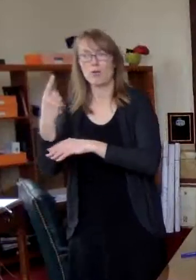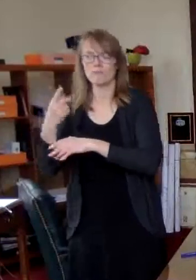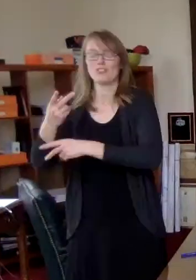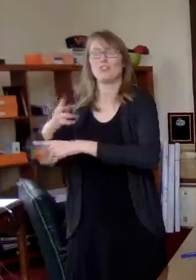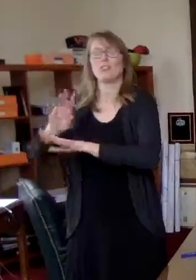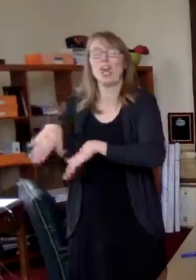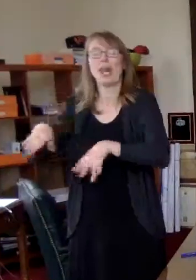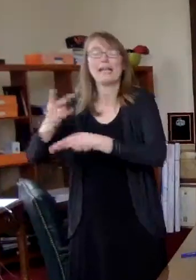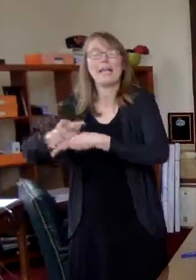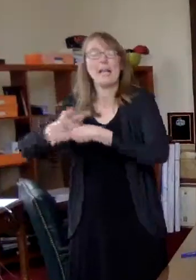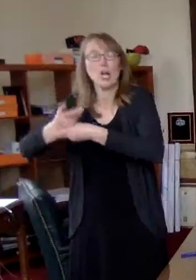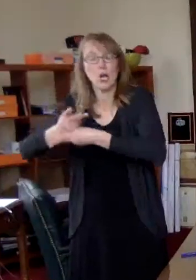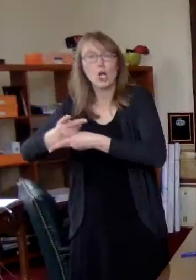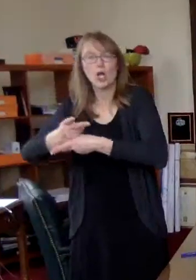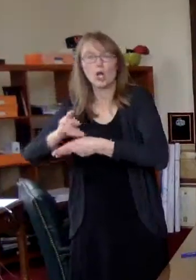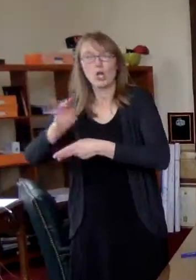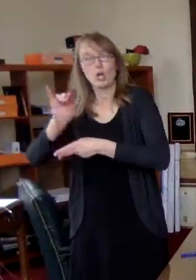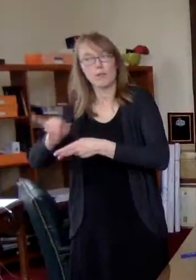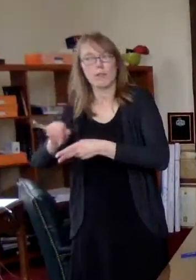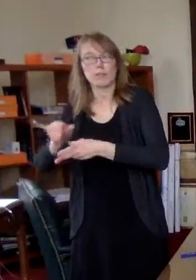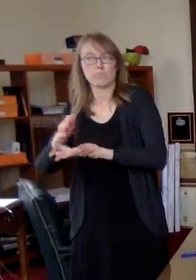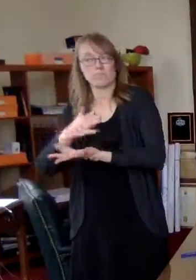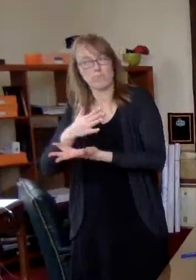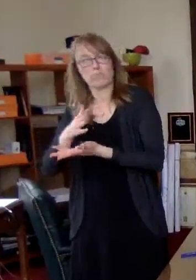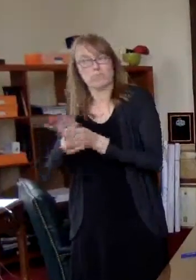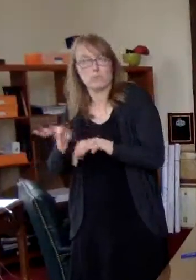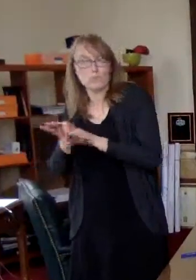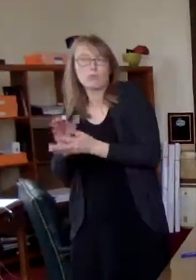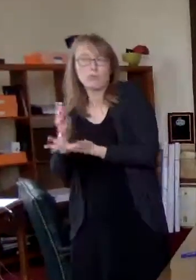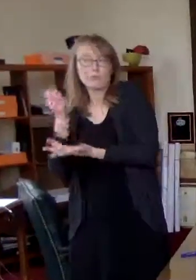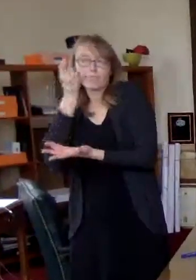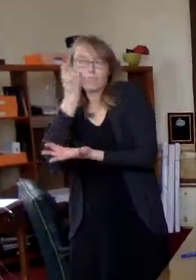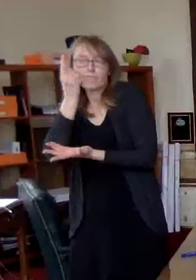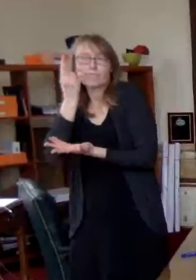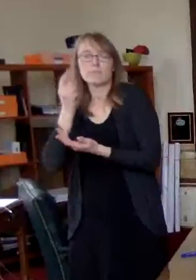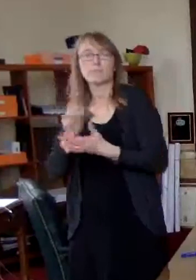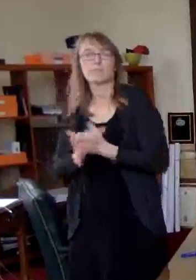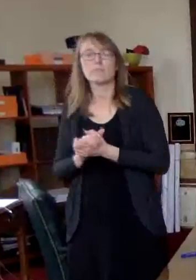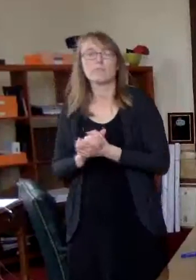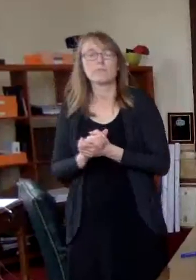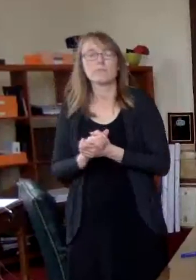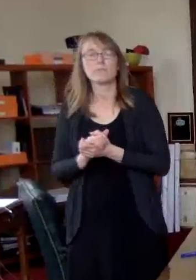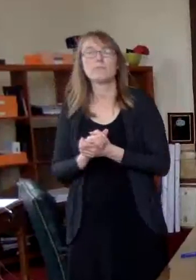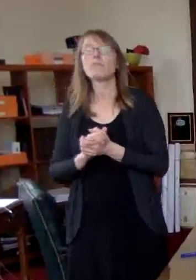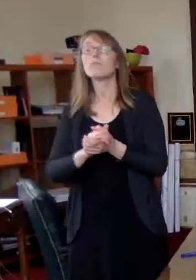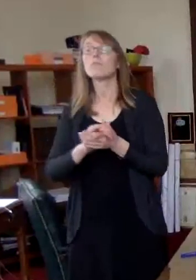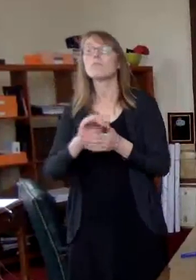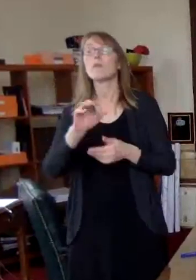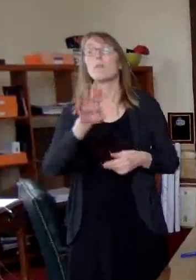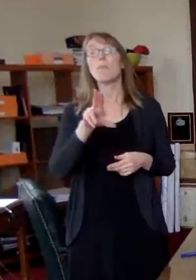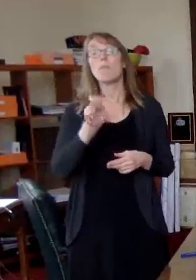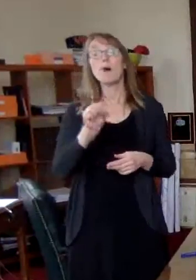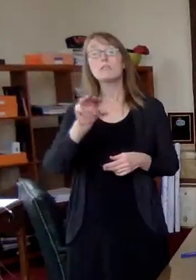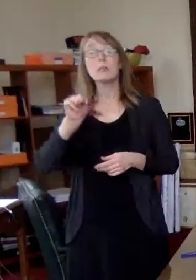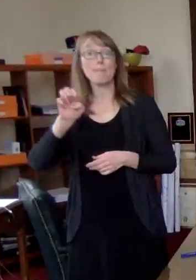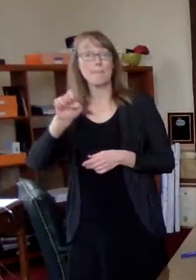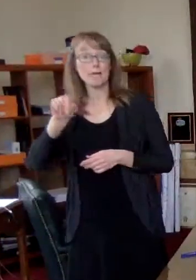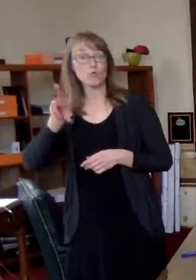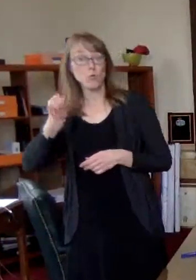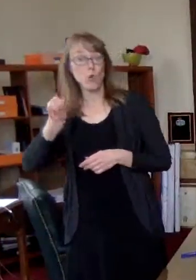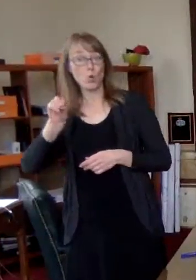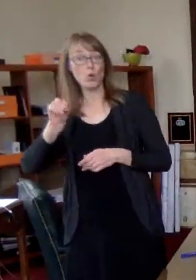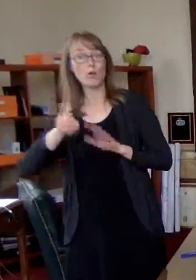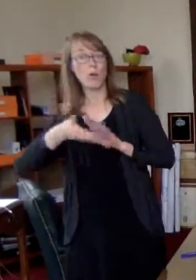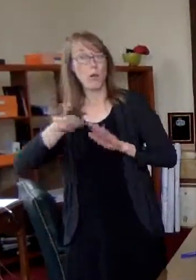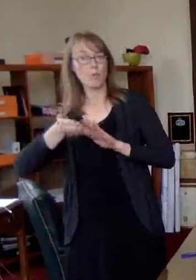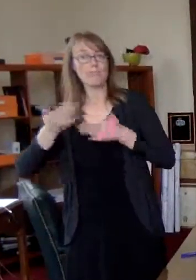time? So public transportation is still running, fortunately. Our buses and Metrolink, they're running on a reduced schedule. They are